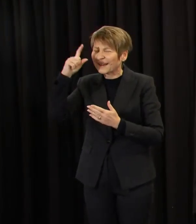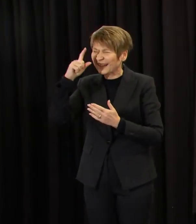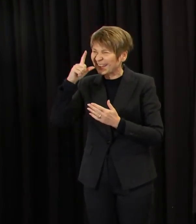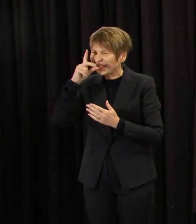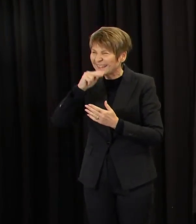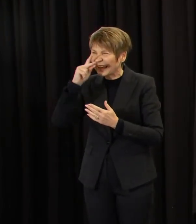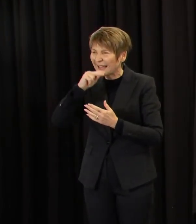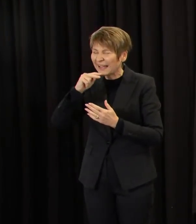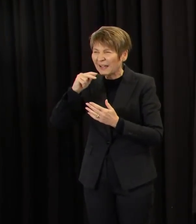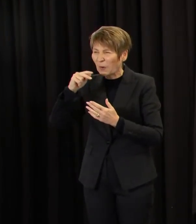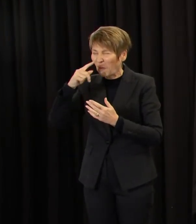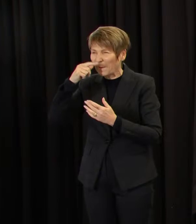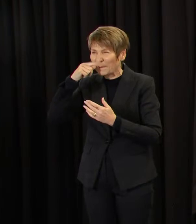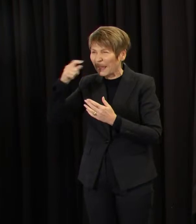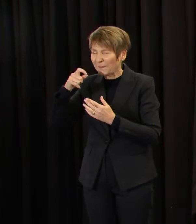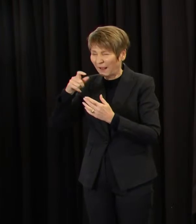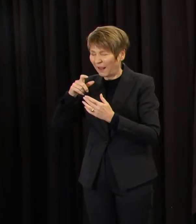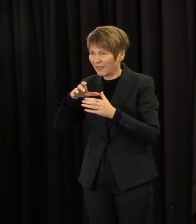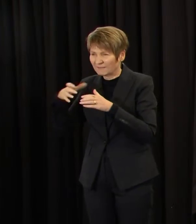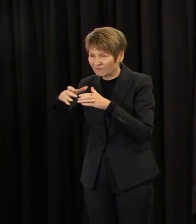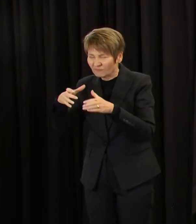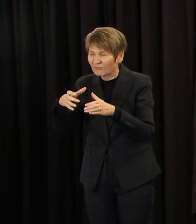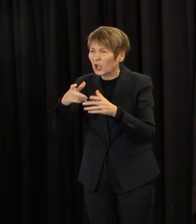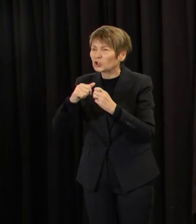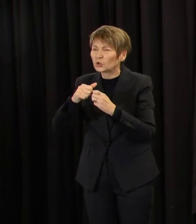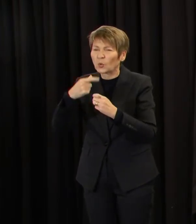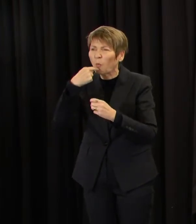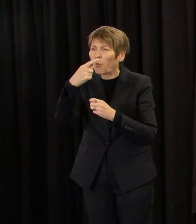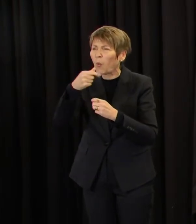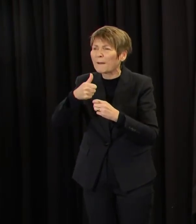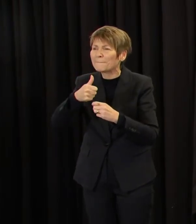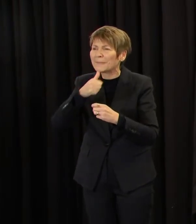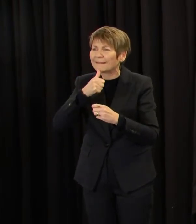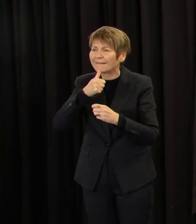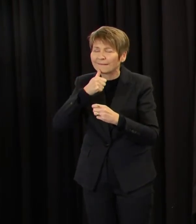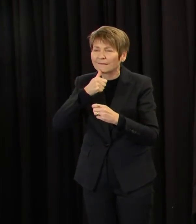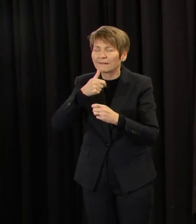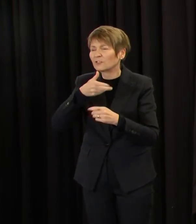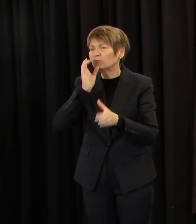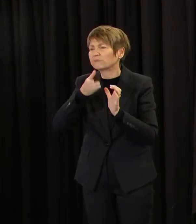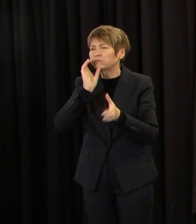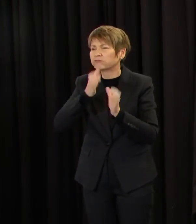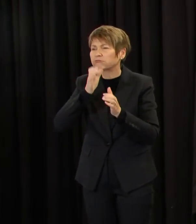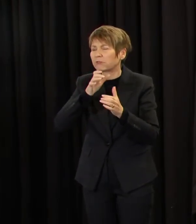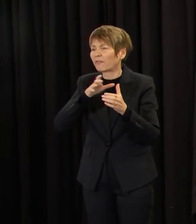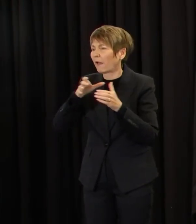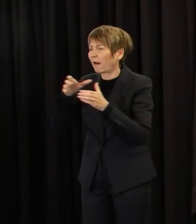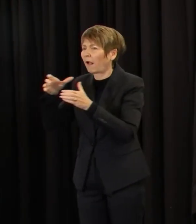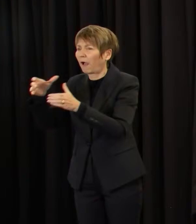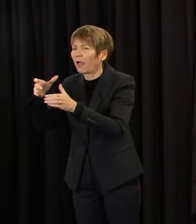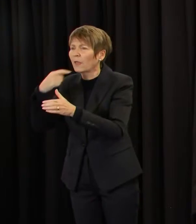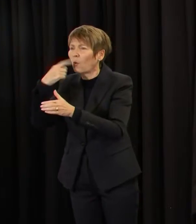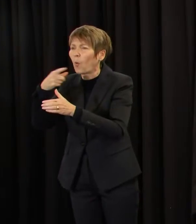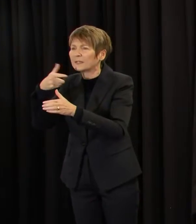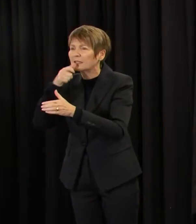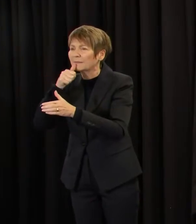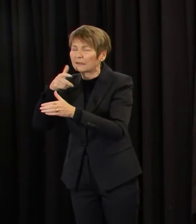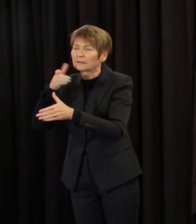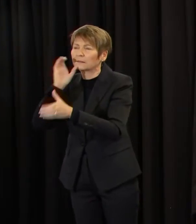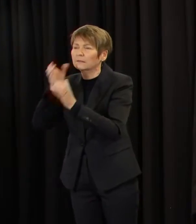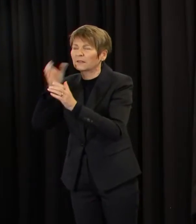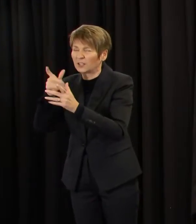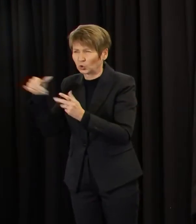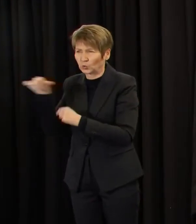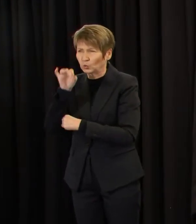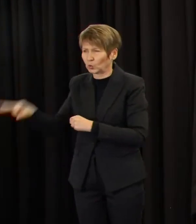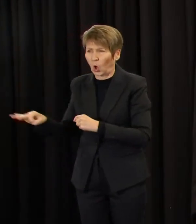No, we've not seen any direct evidence of any cases coming in from that, and I think, you know, it was clearly a regrettable event, but across a number of other regrettable events that we've seen